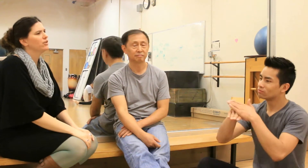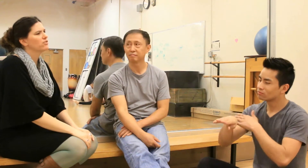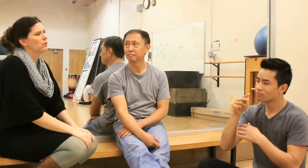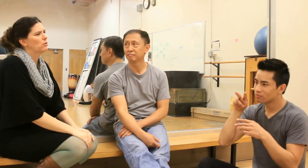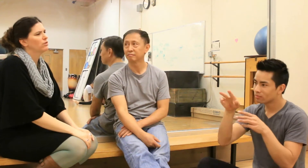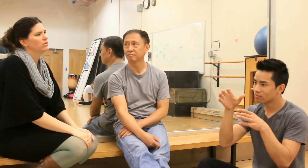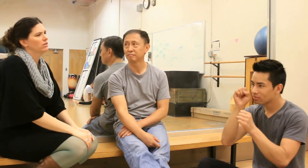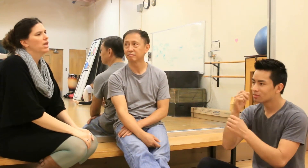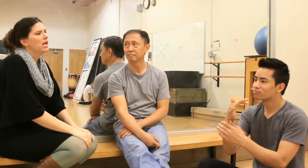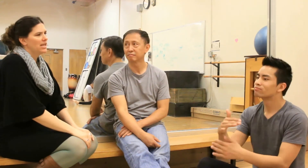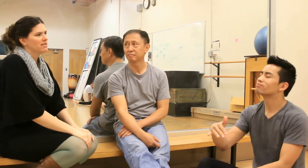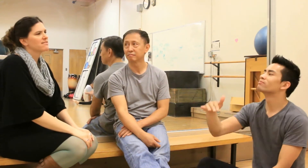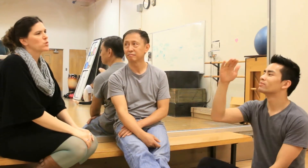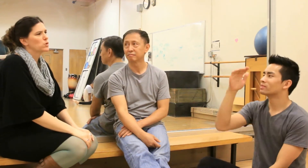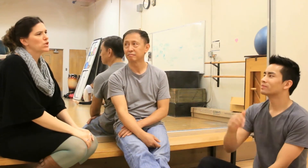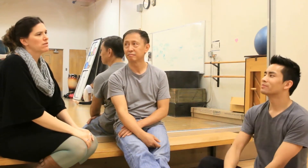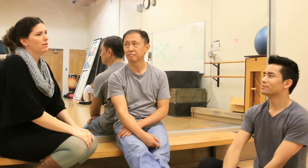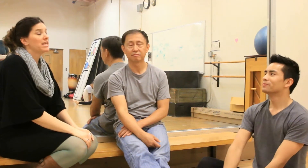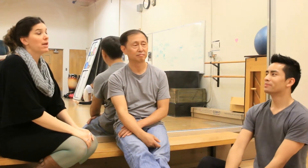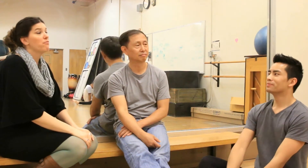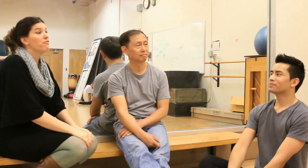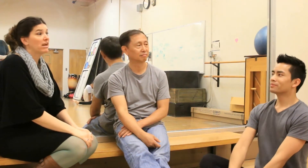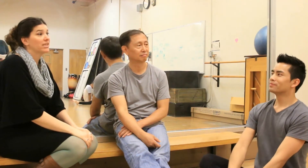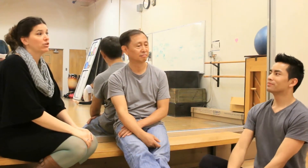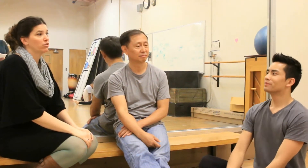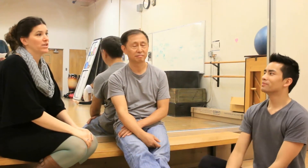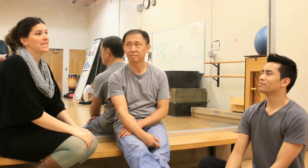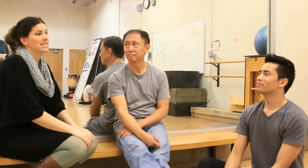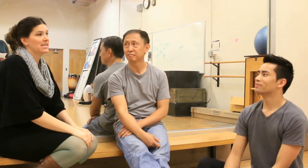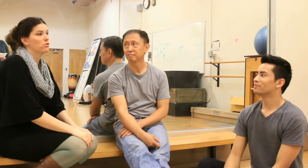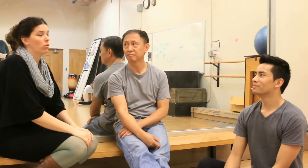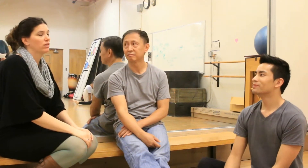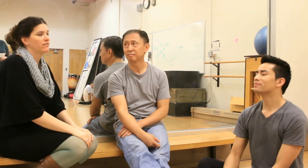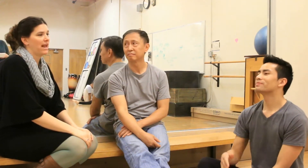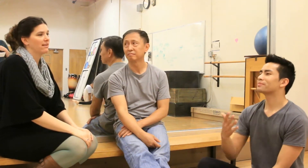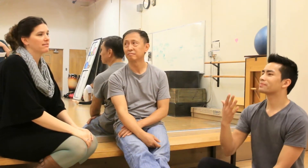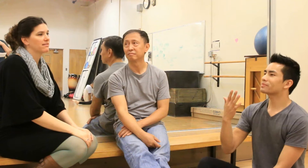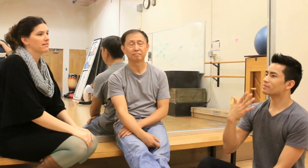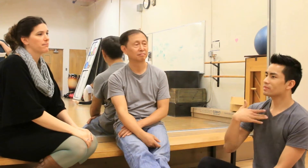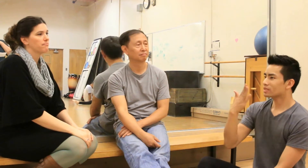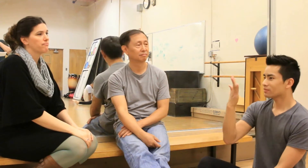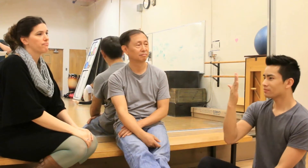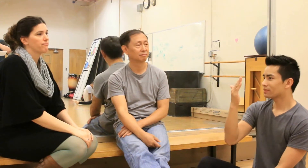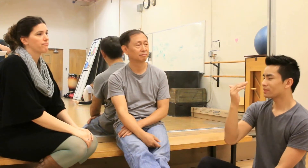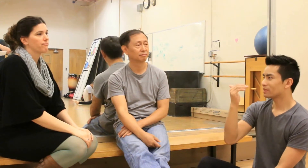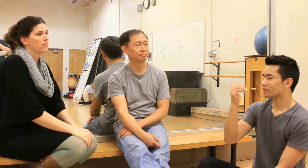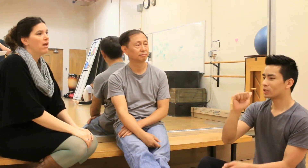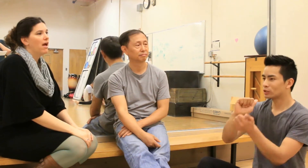I was about 10 years old. In school, I became very intrigued in the world of dance.